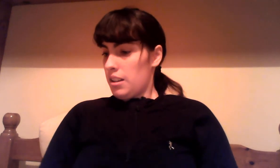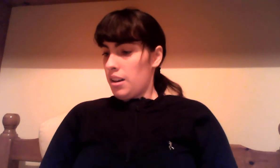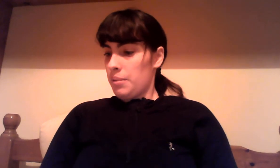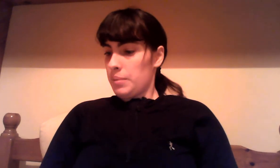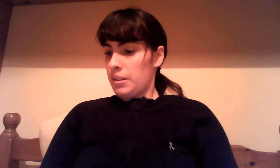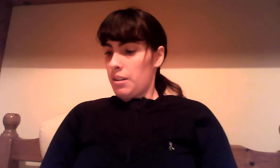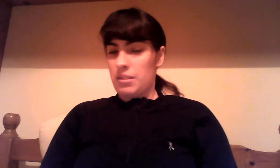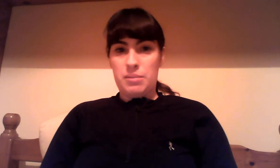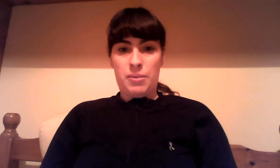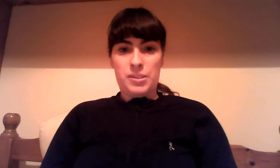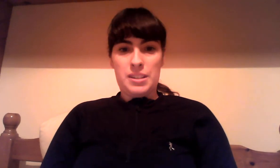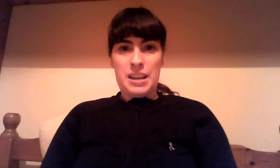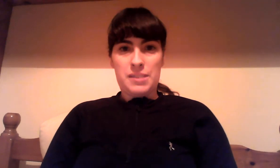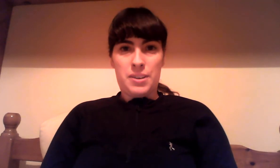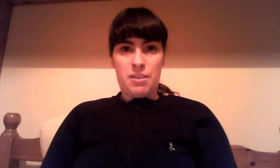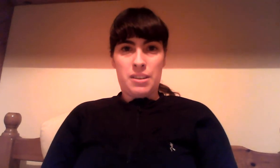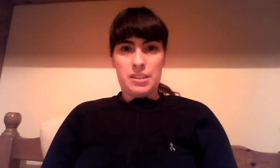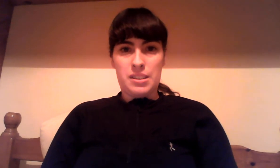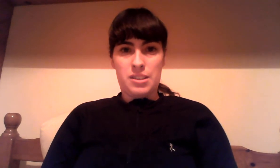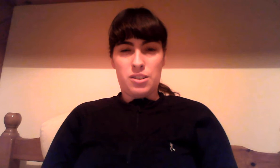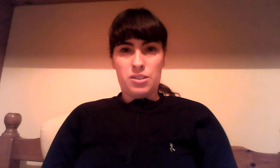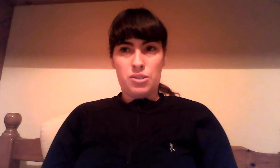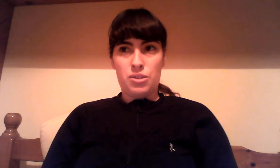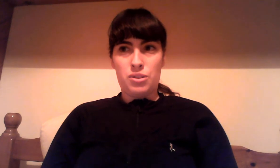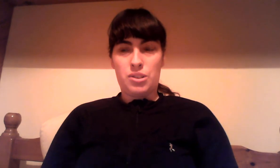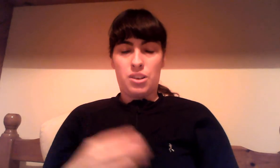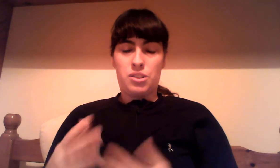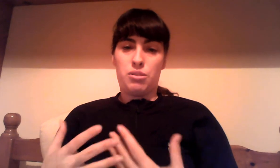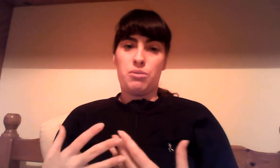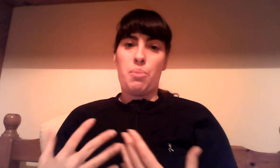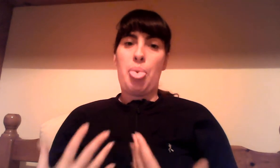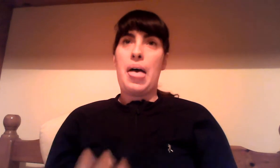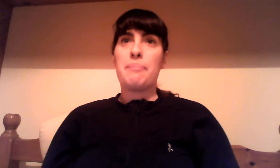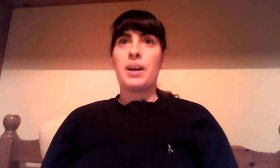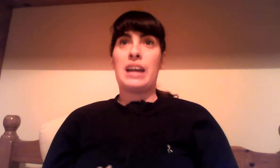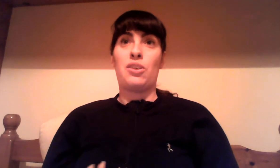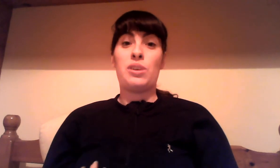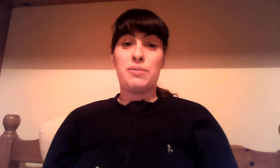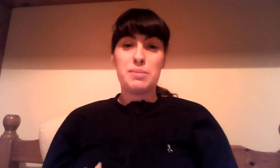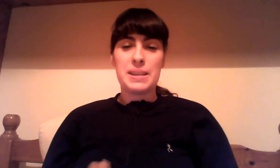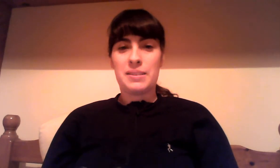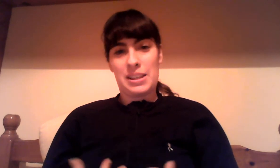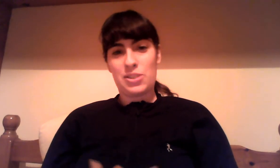I'm going to move on to the next video and this is to start to do... bleh! I cannot even speak, that's great.